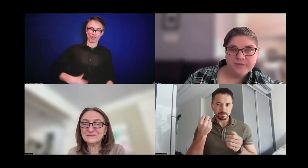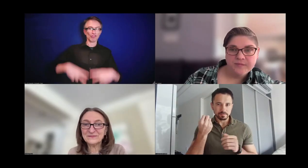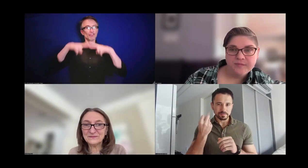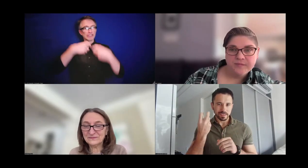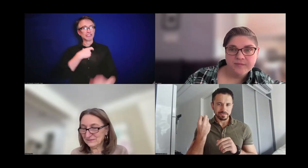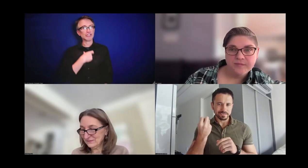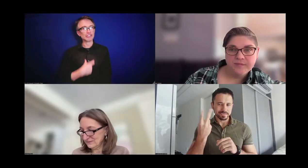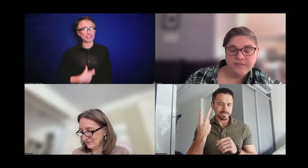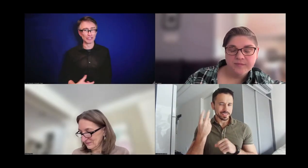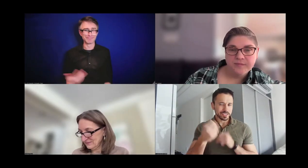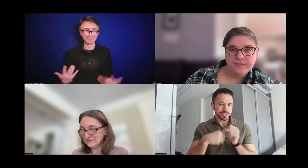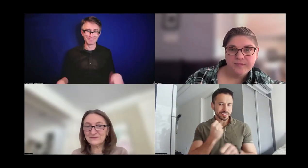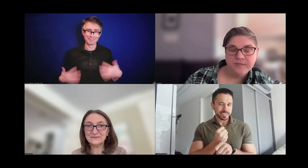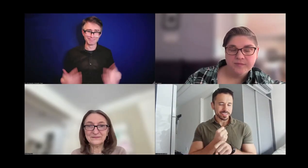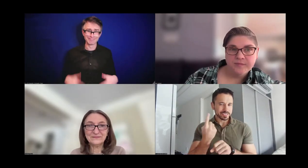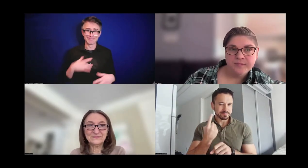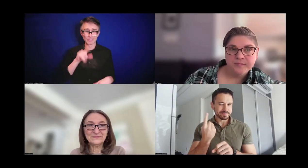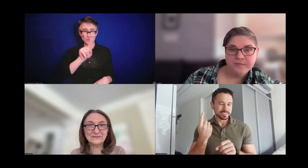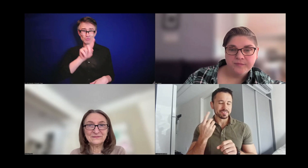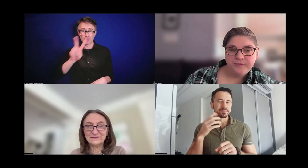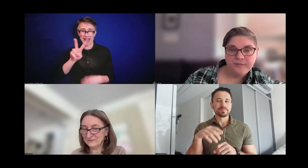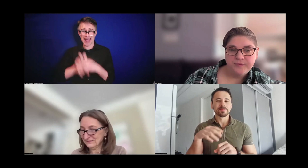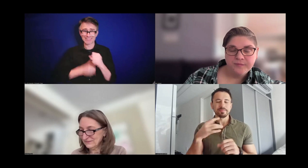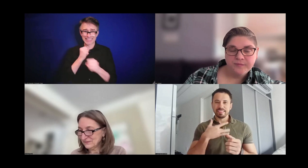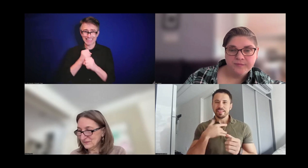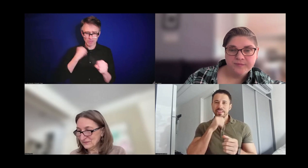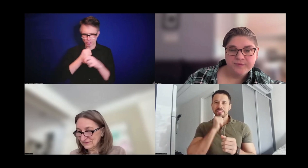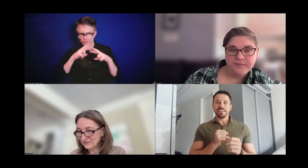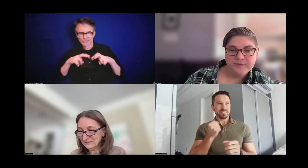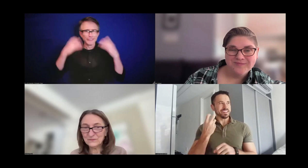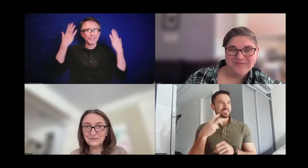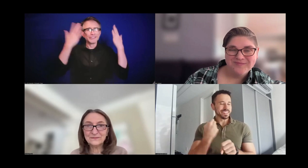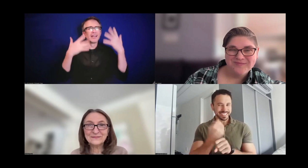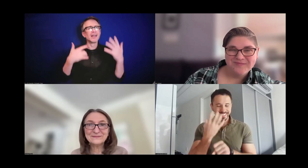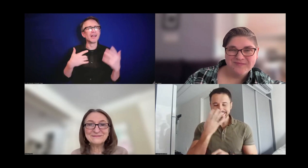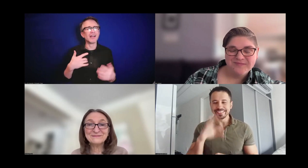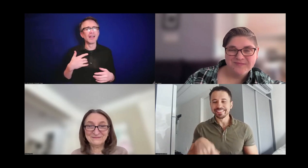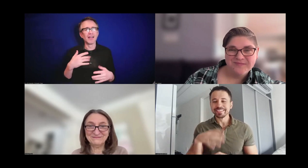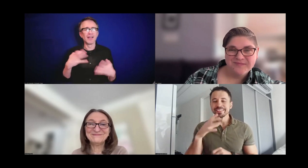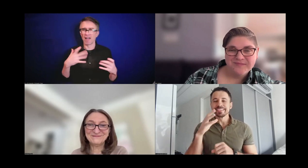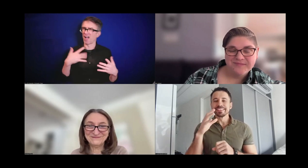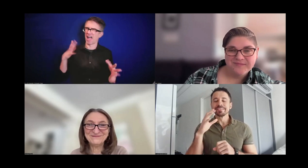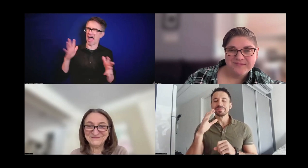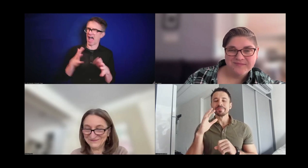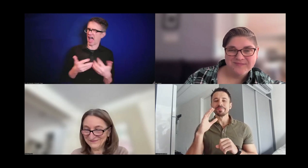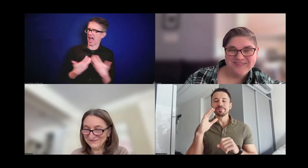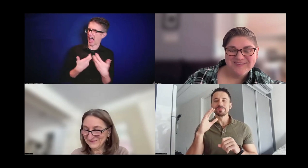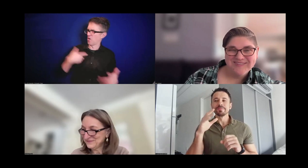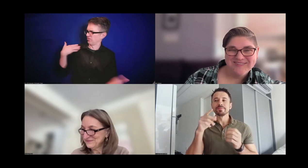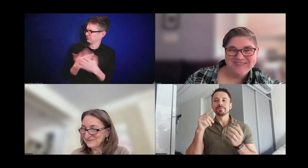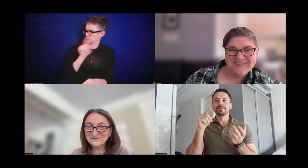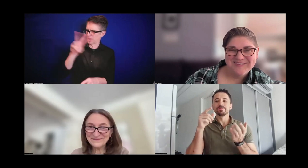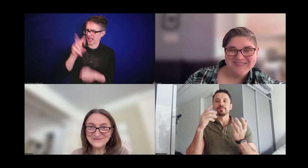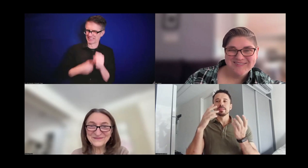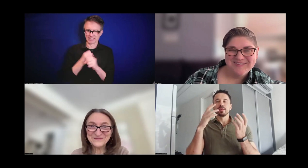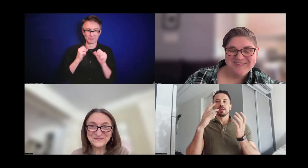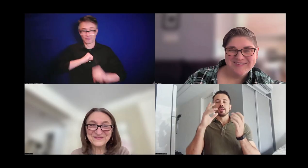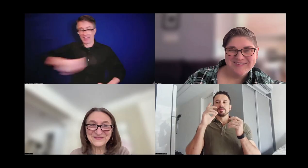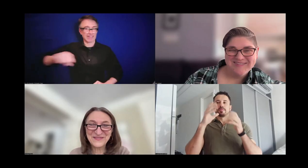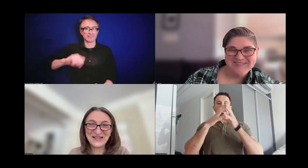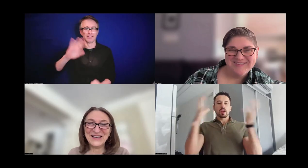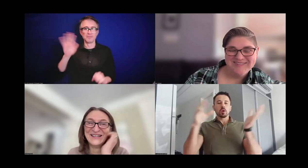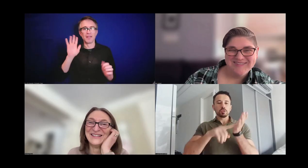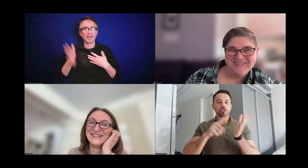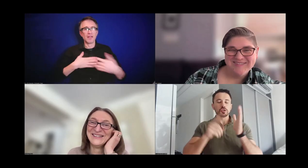about recently, being a researcher for 12 years or something like that. Wow, that actually feels longer than I realize. It makes me feel